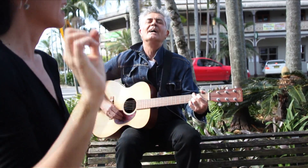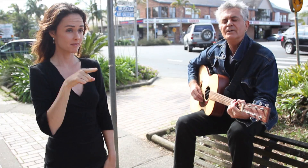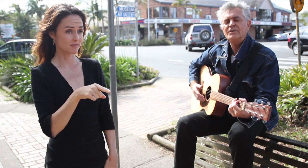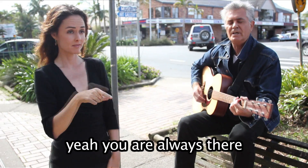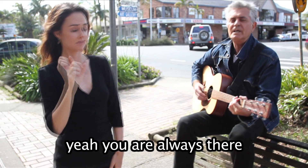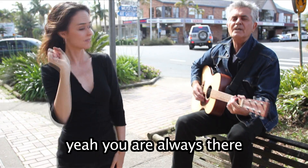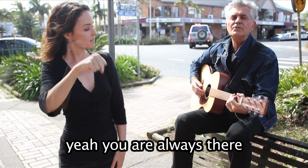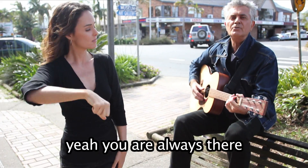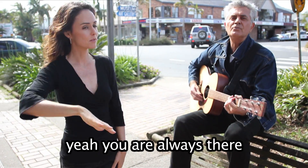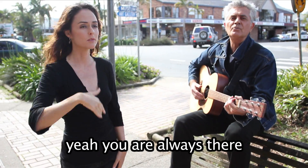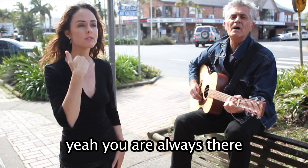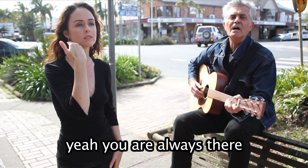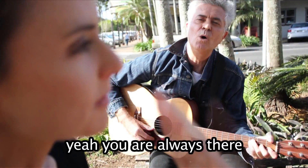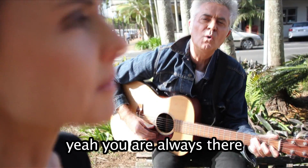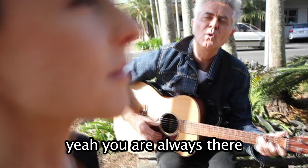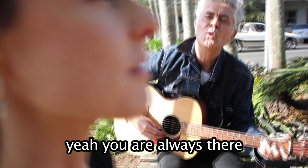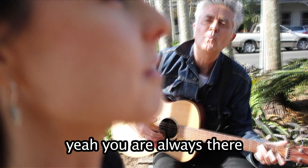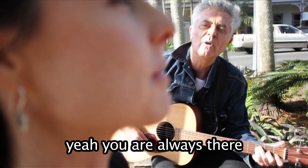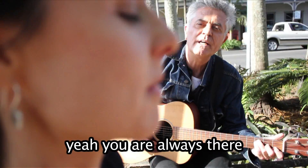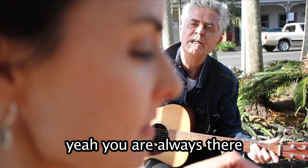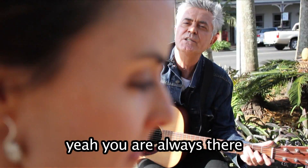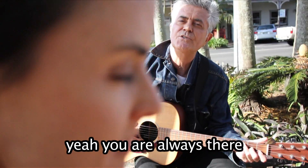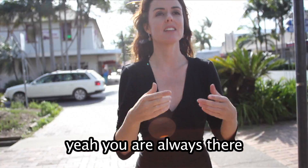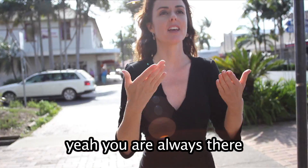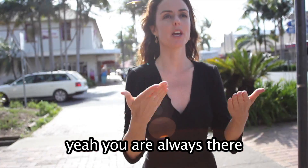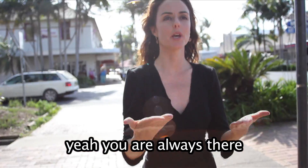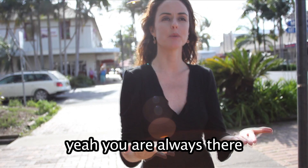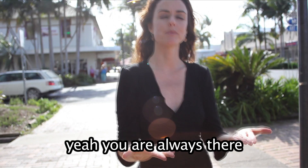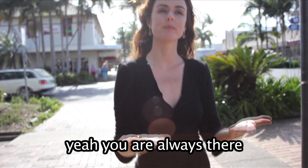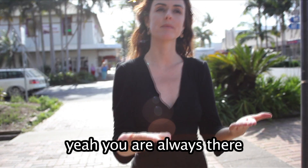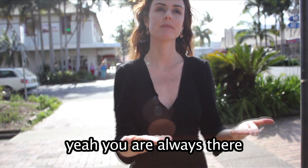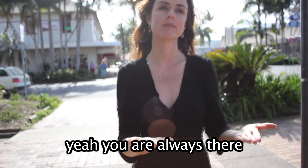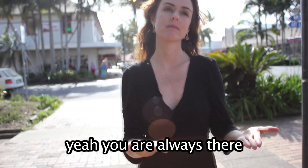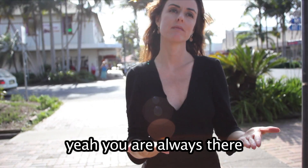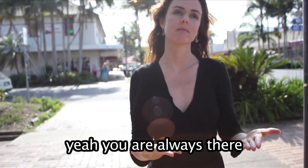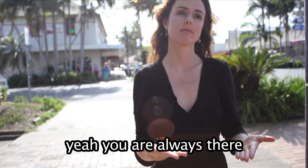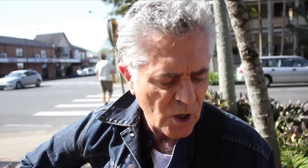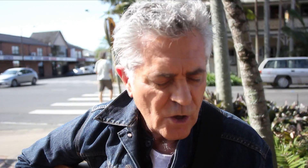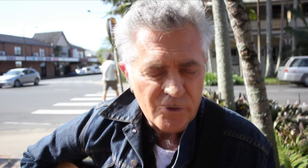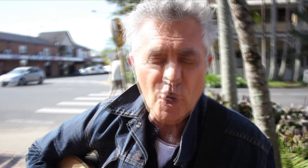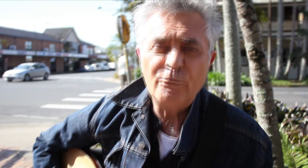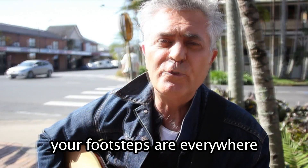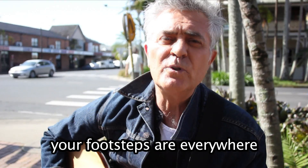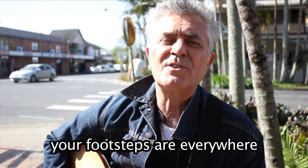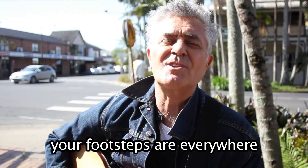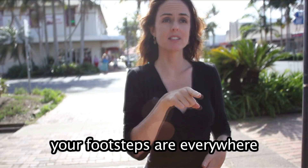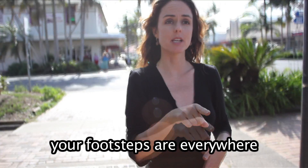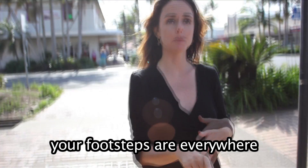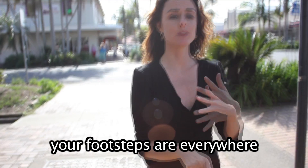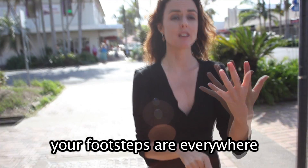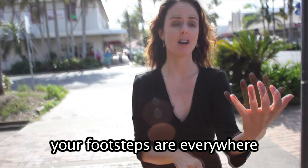Yeah, you are always there, your